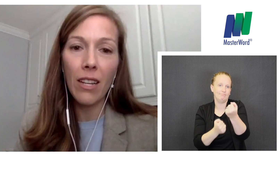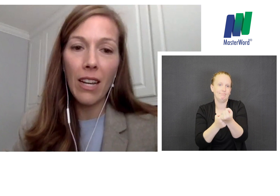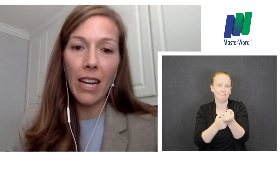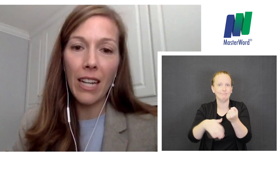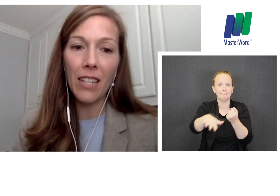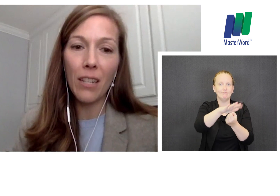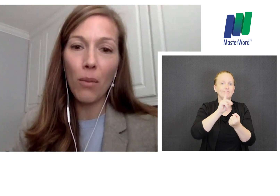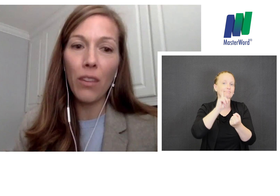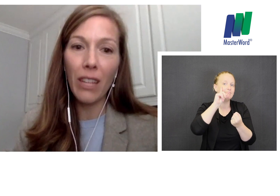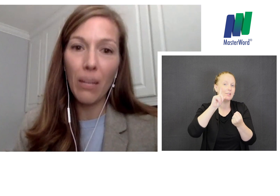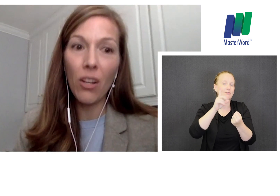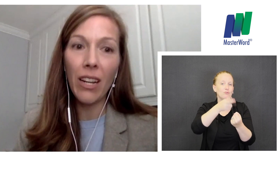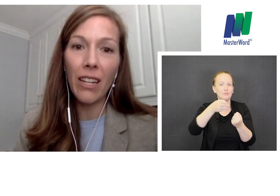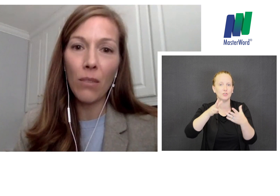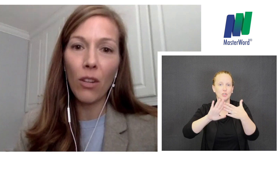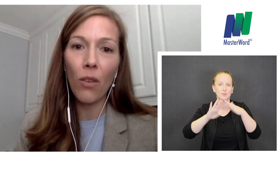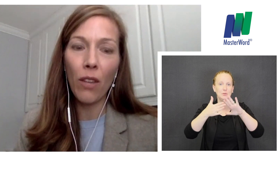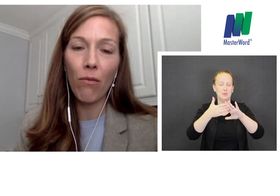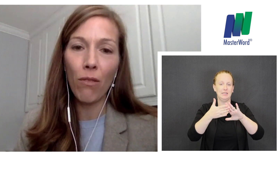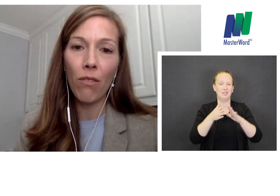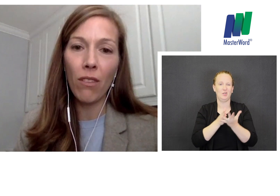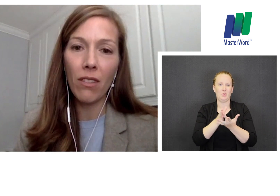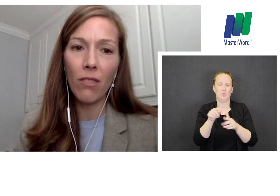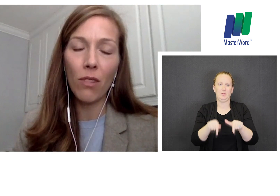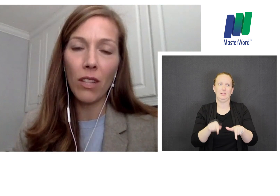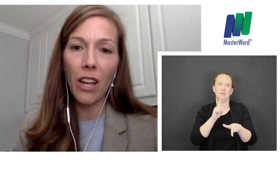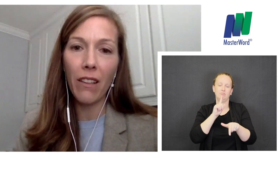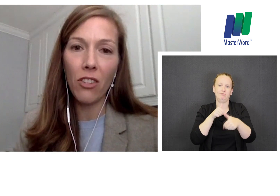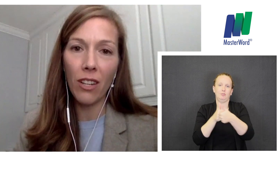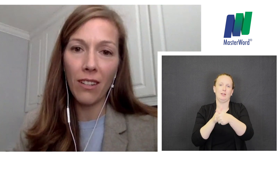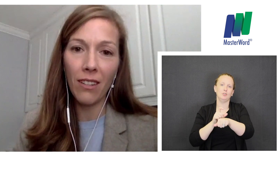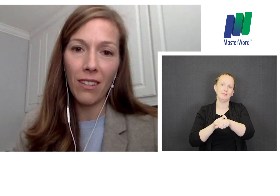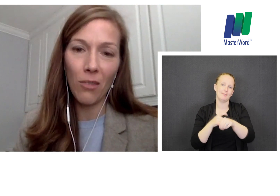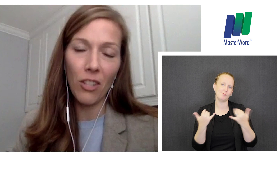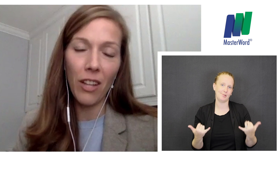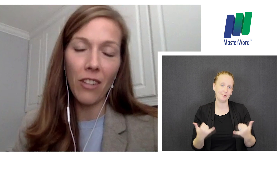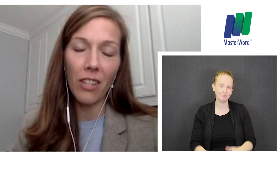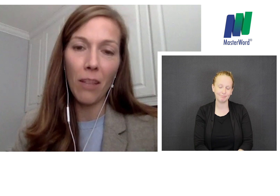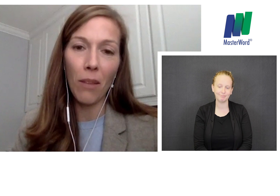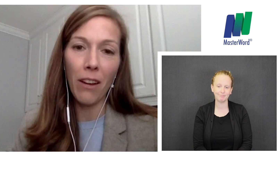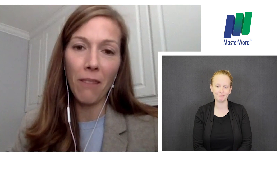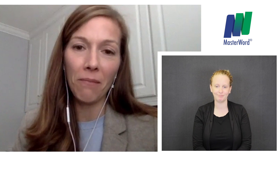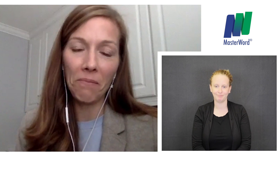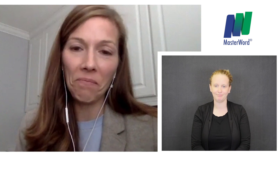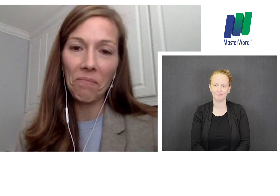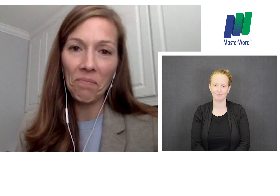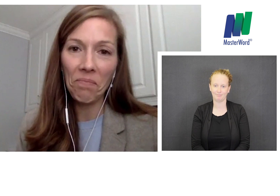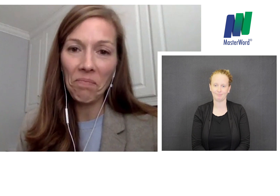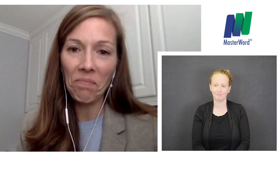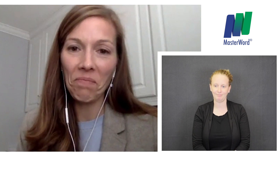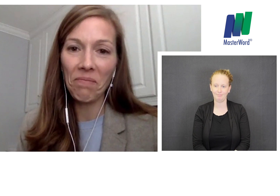support the community as we're going through this really challenging time right now.